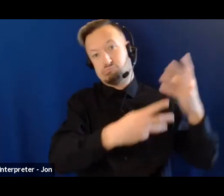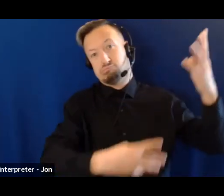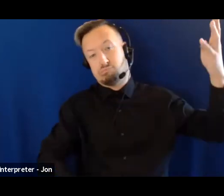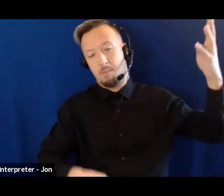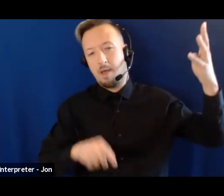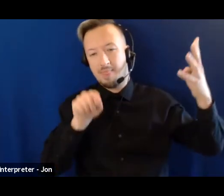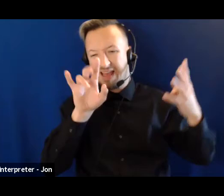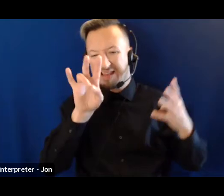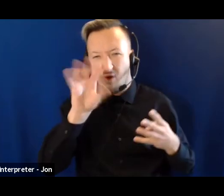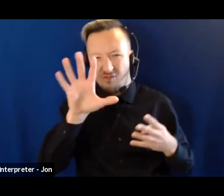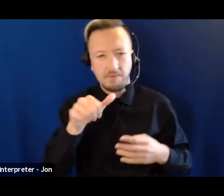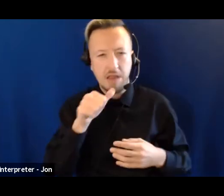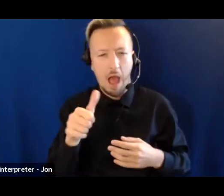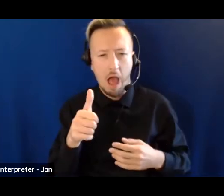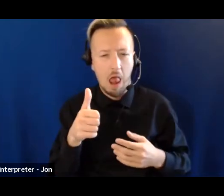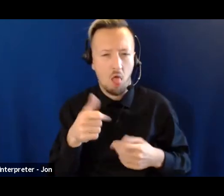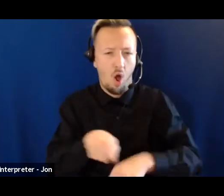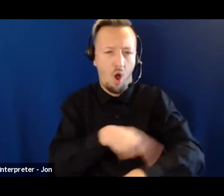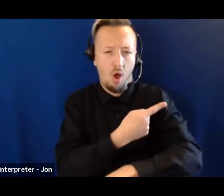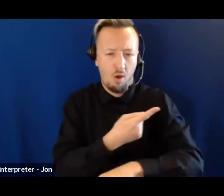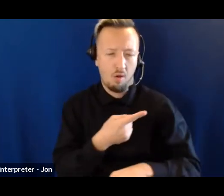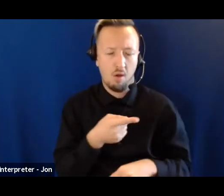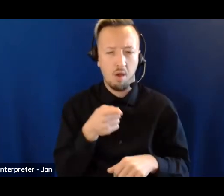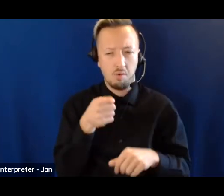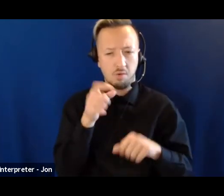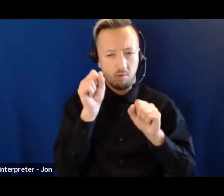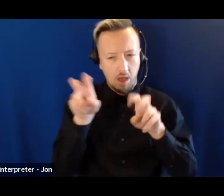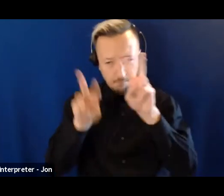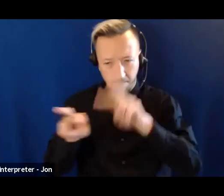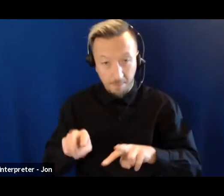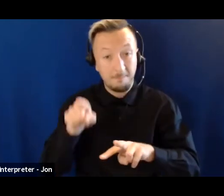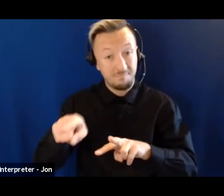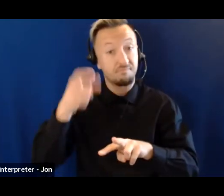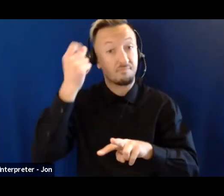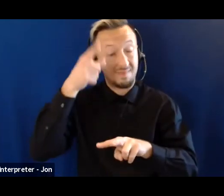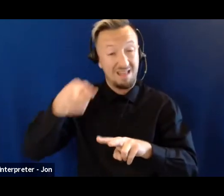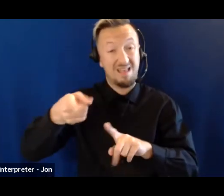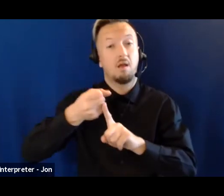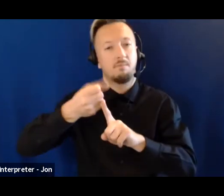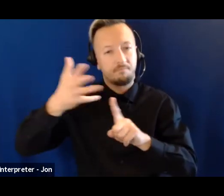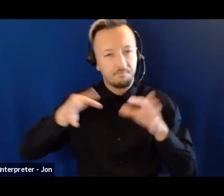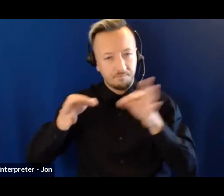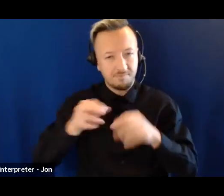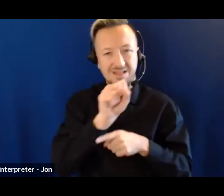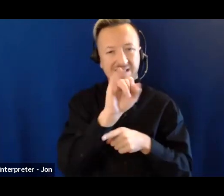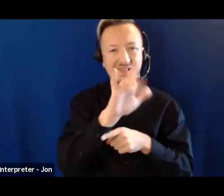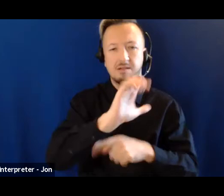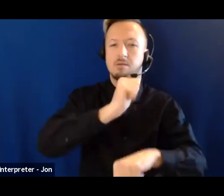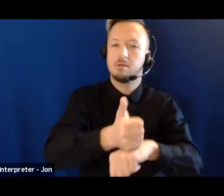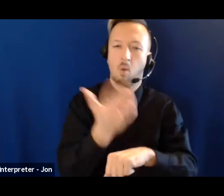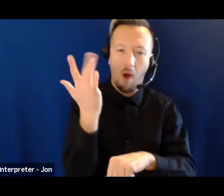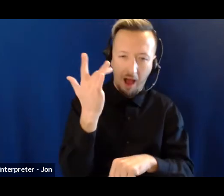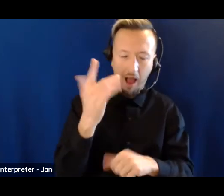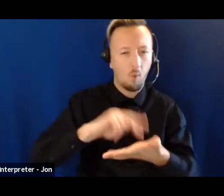much. But it does go into detail about the establishment of the SILC and what